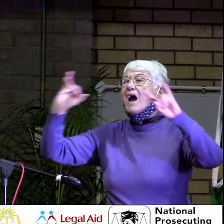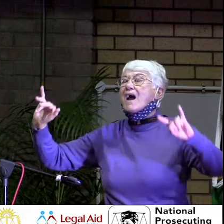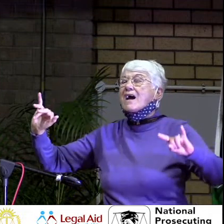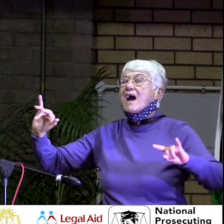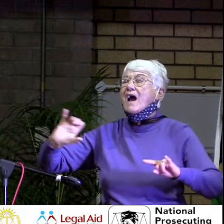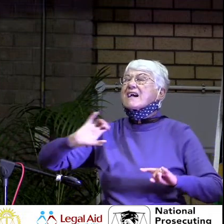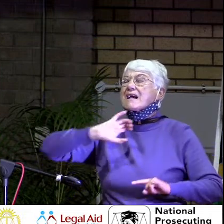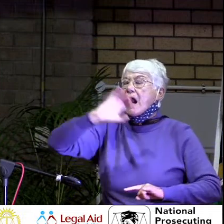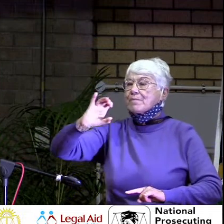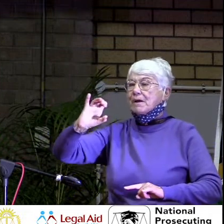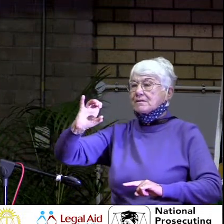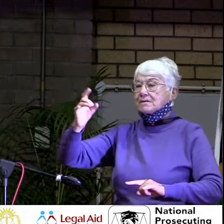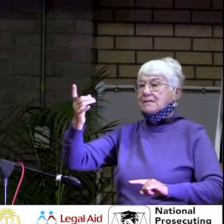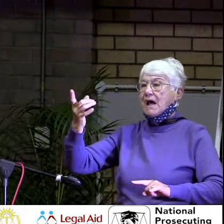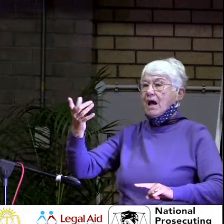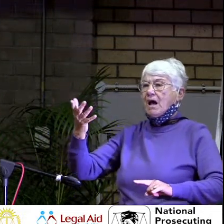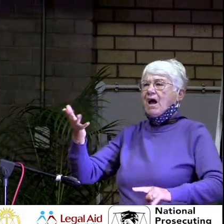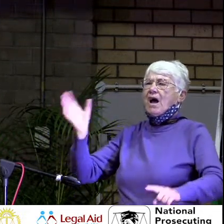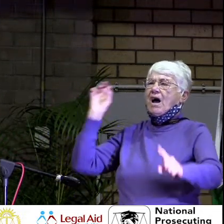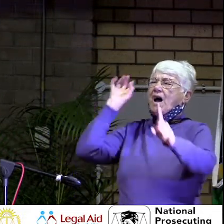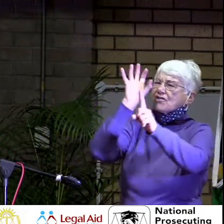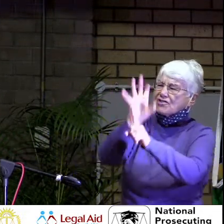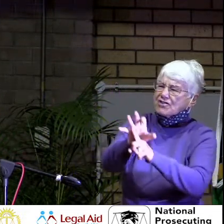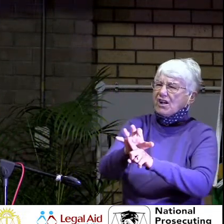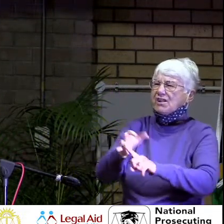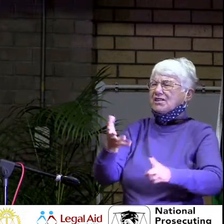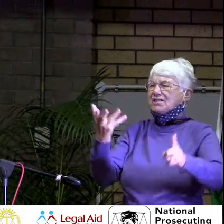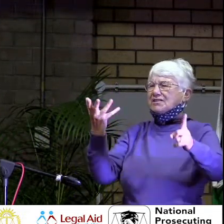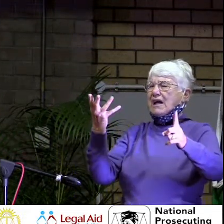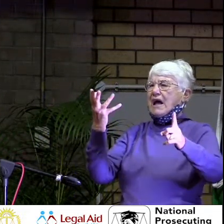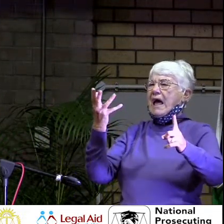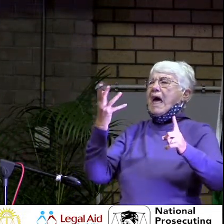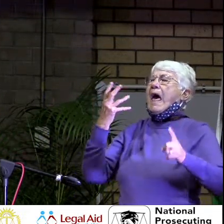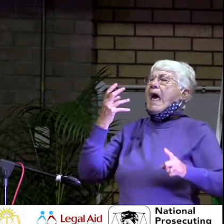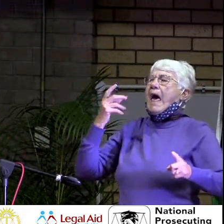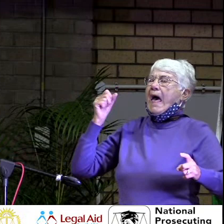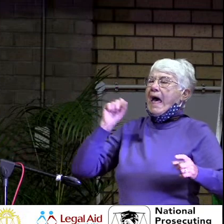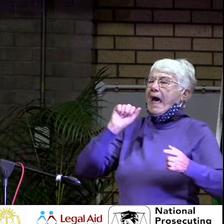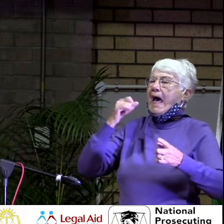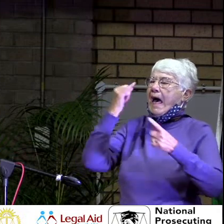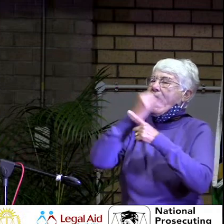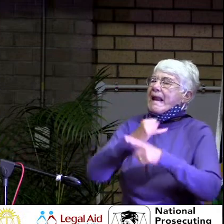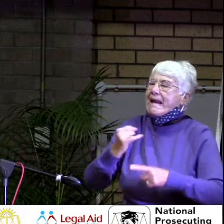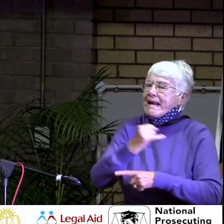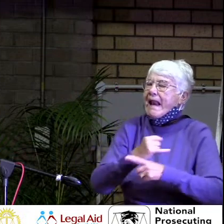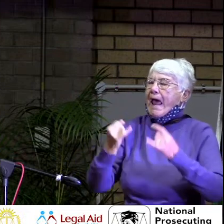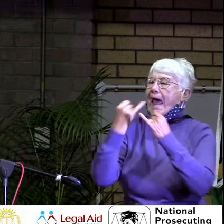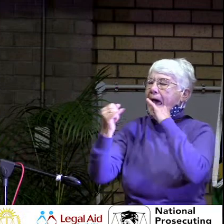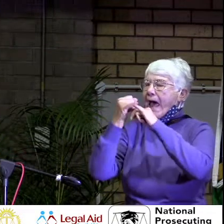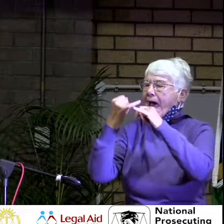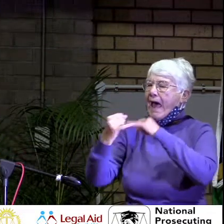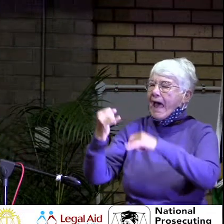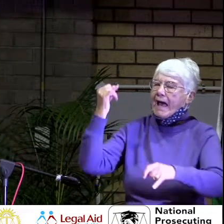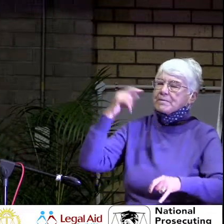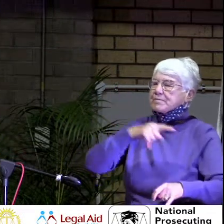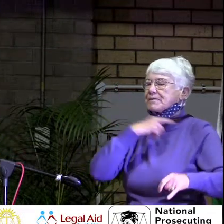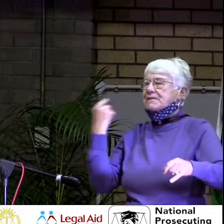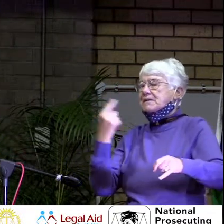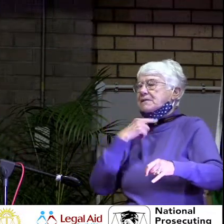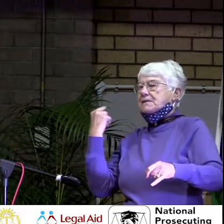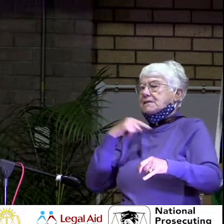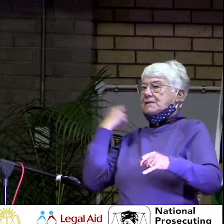those kinds of things. Assault, murder, attempted murder, rape. It's number 2 when it comes to